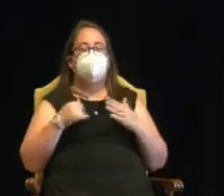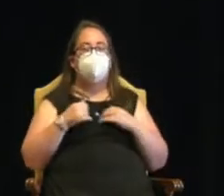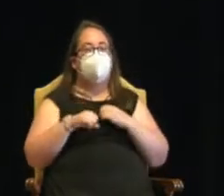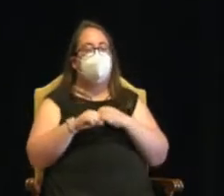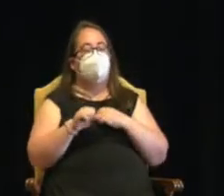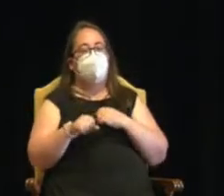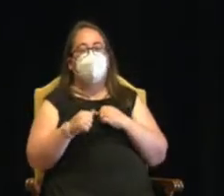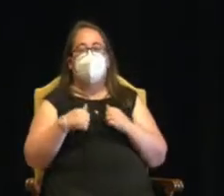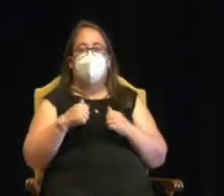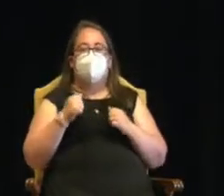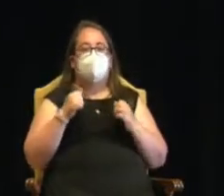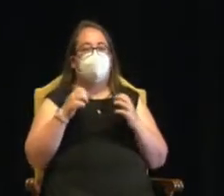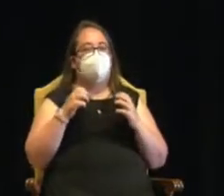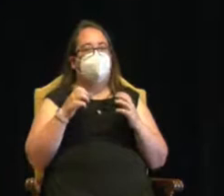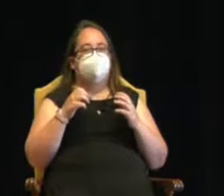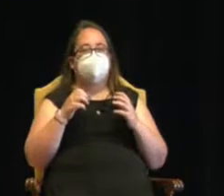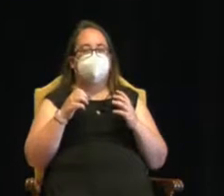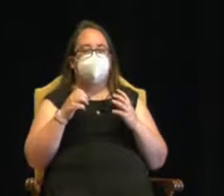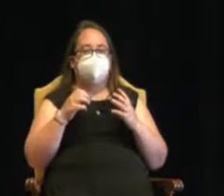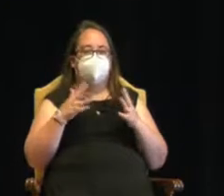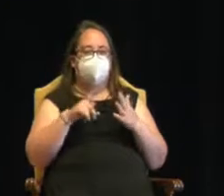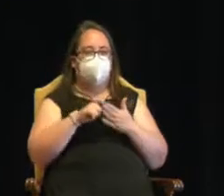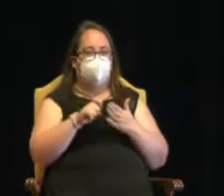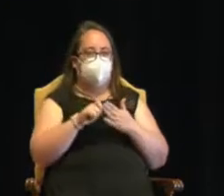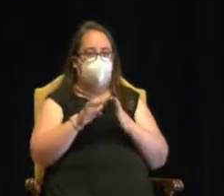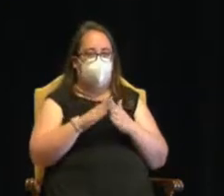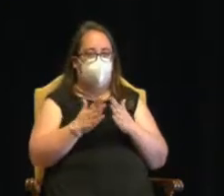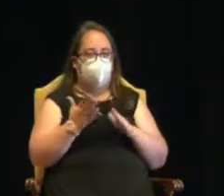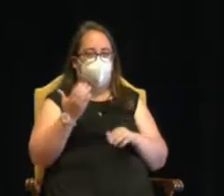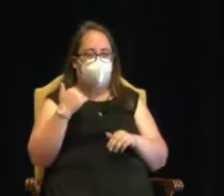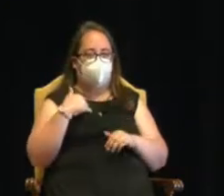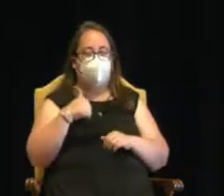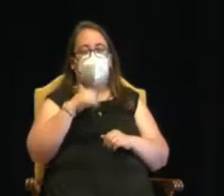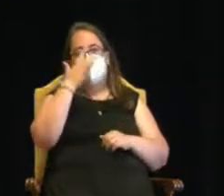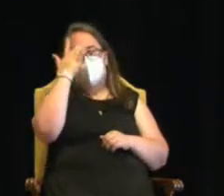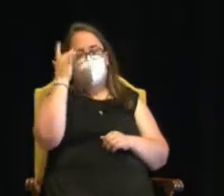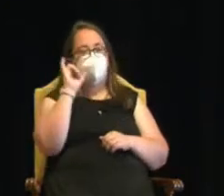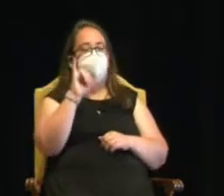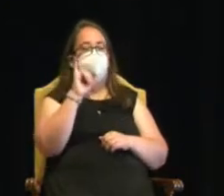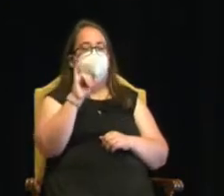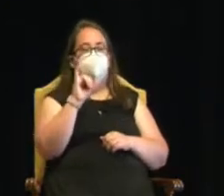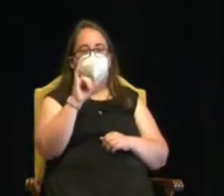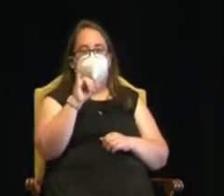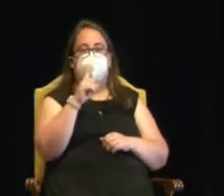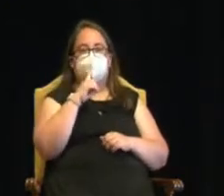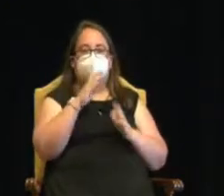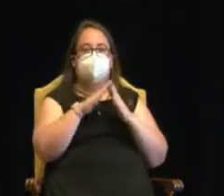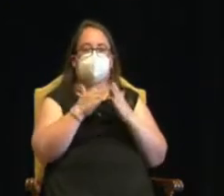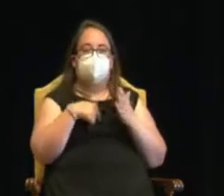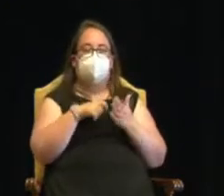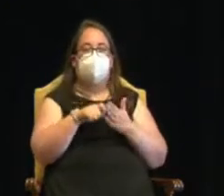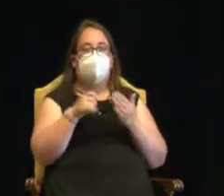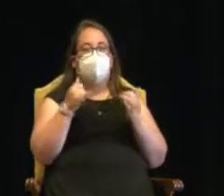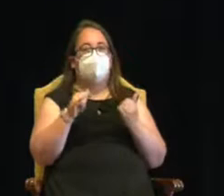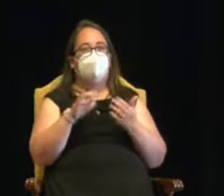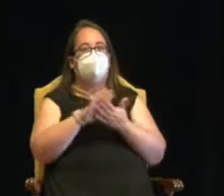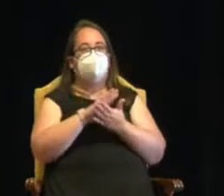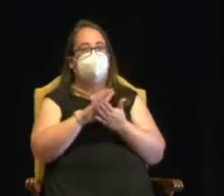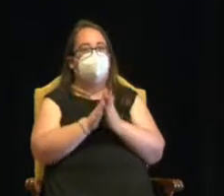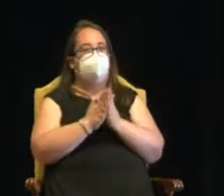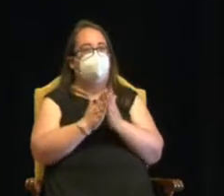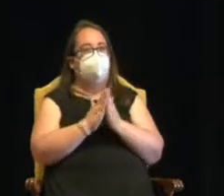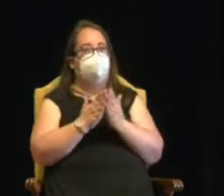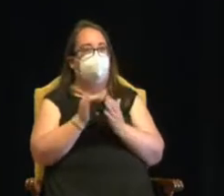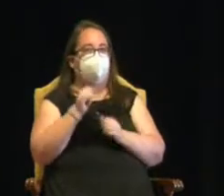mean, I'm so far out from Dream Girl. I keep kind of forgetting that it's like, oh yeah, there's this book I wrote. It's now a paperback. That's a cool